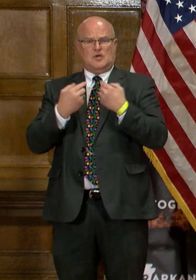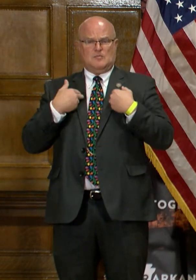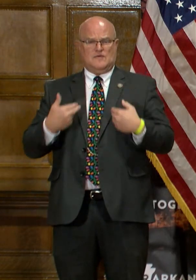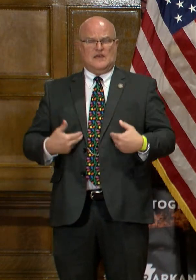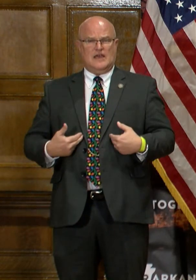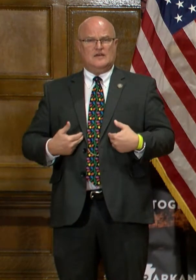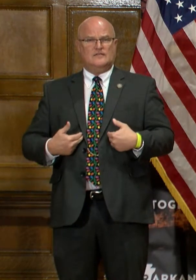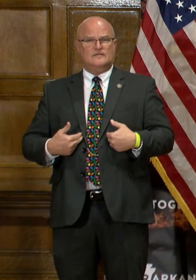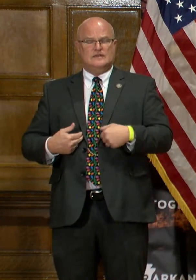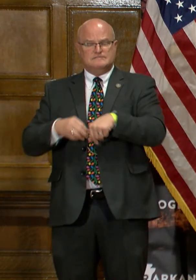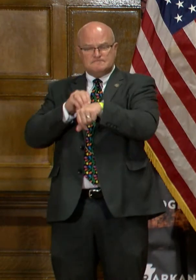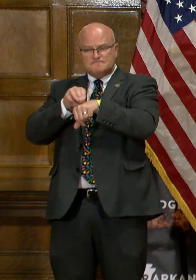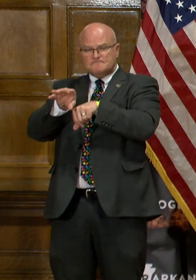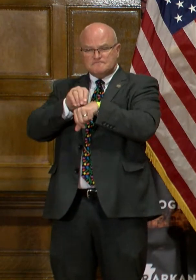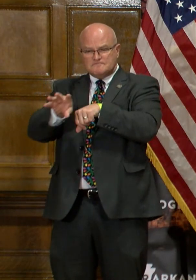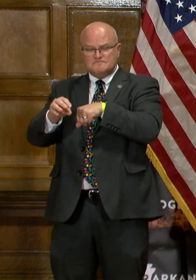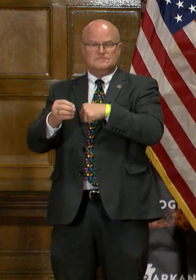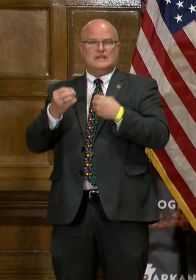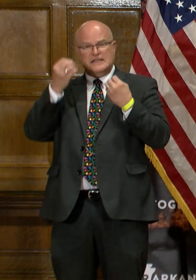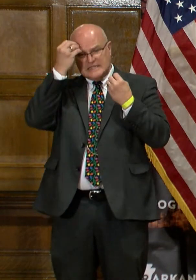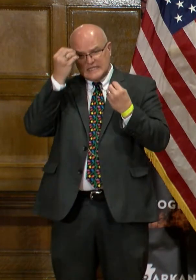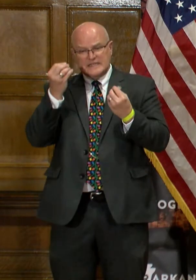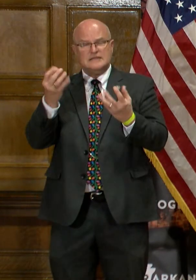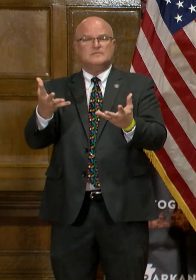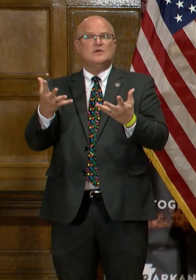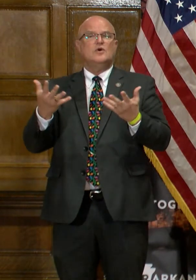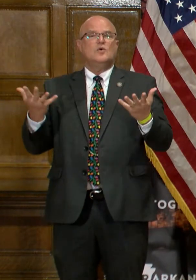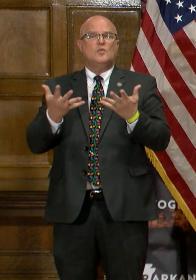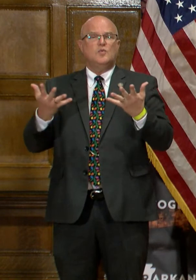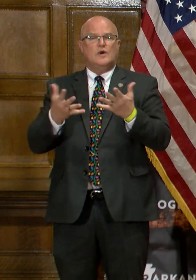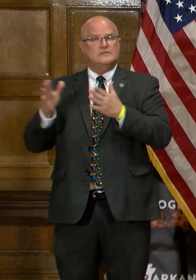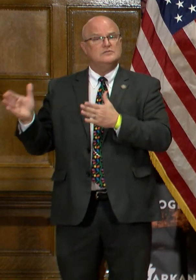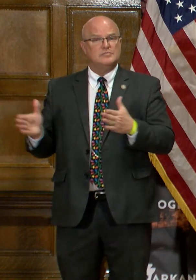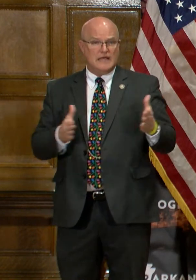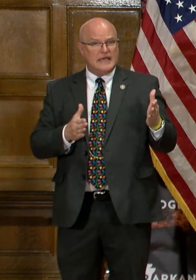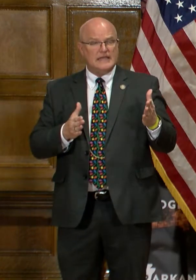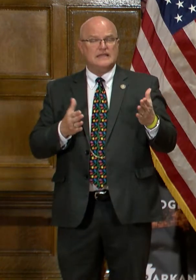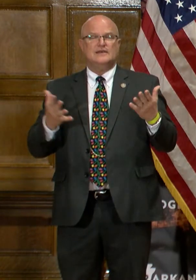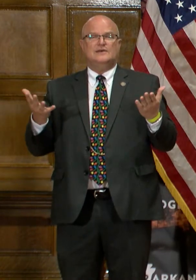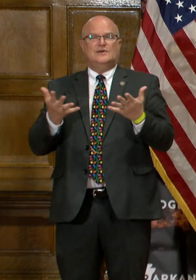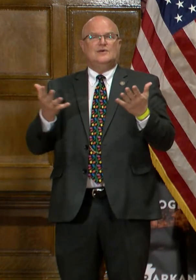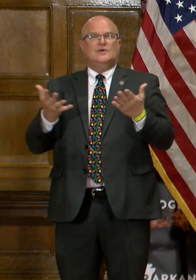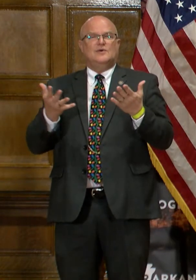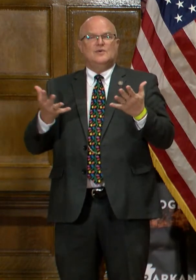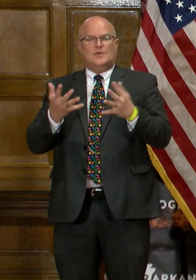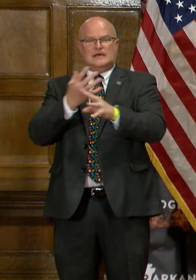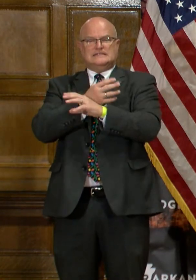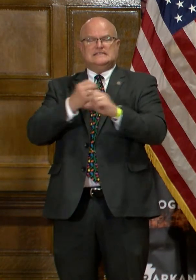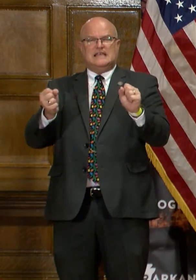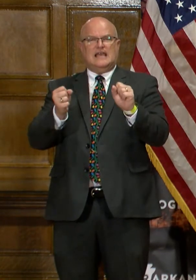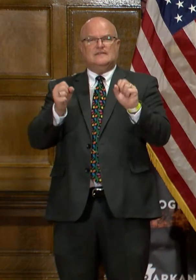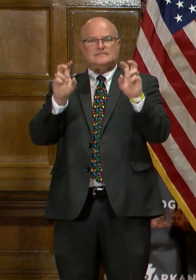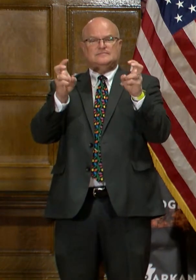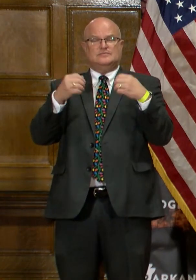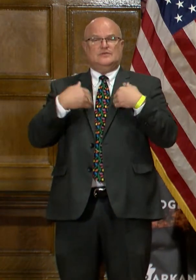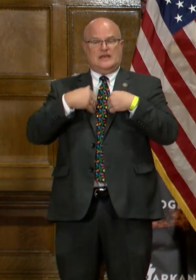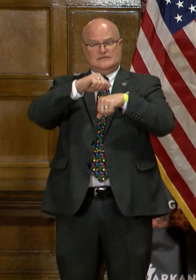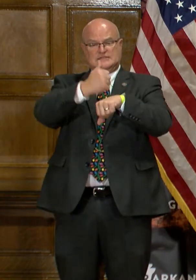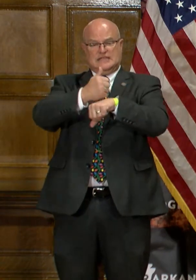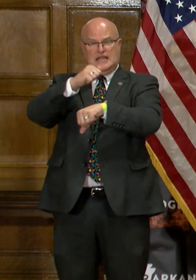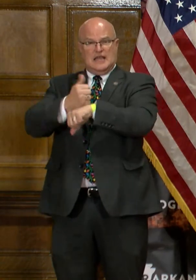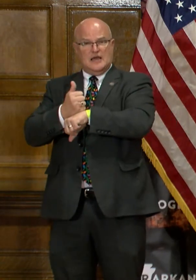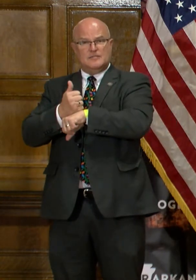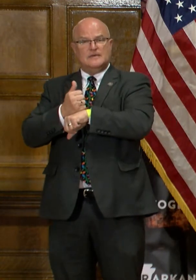for guidance, to let them know what you're planning, what safety precautions you have in